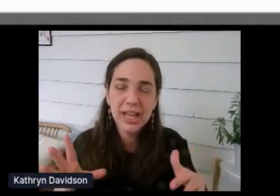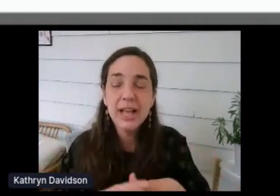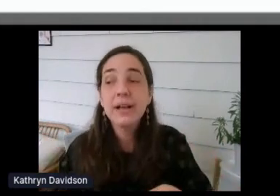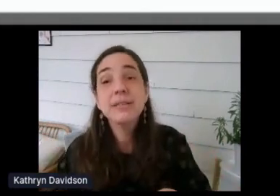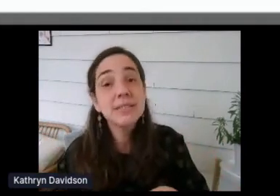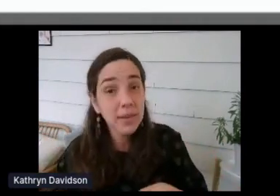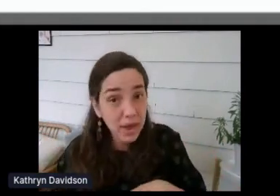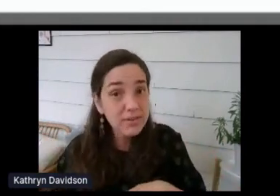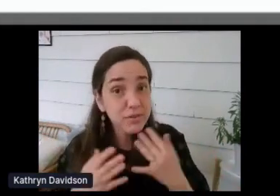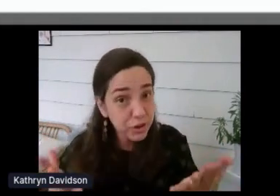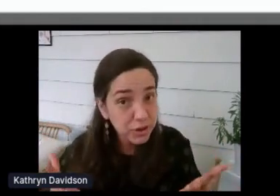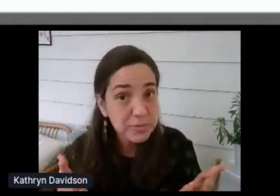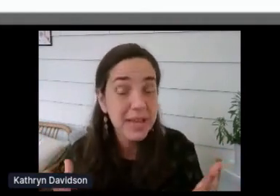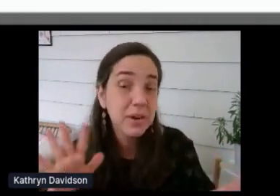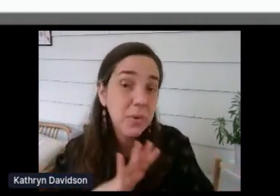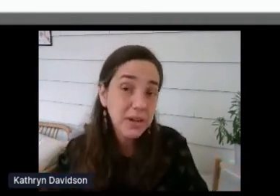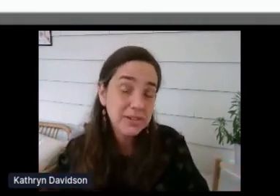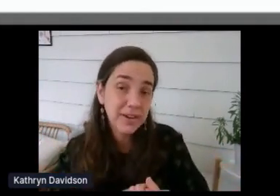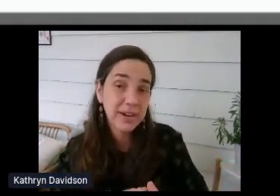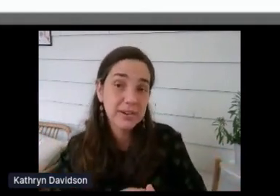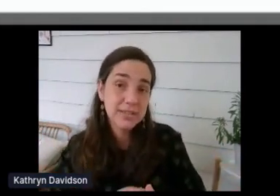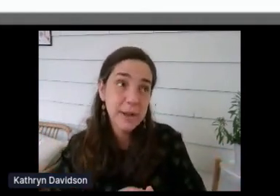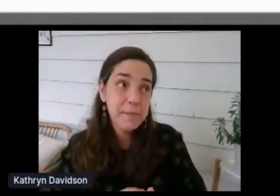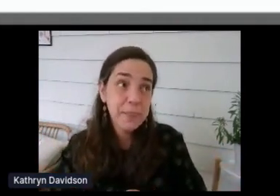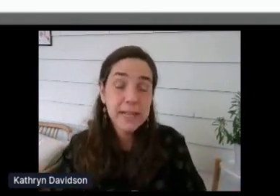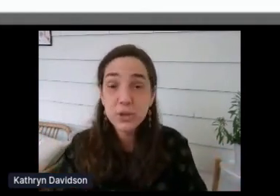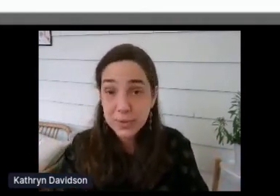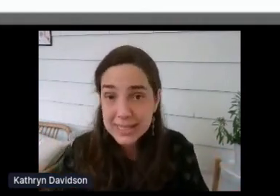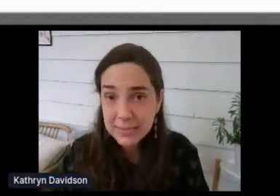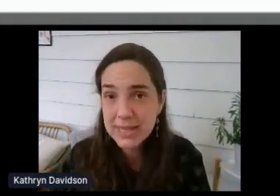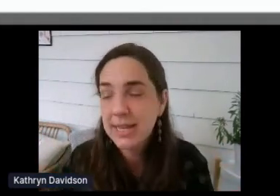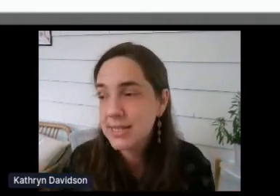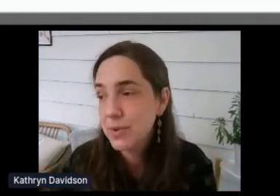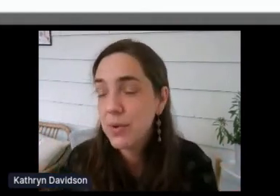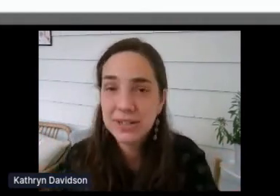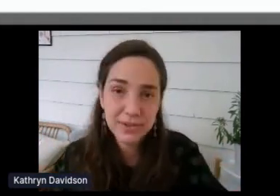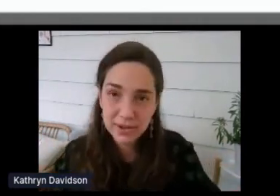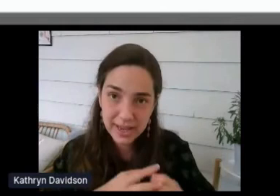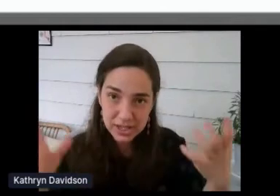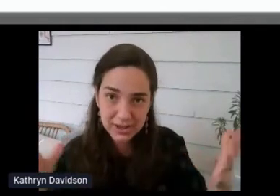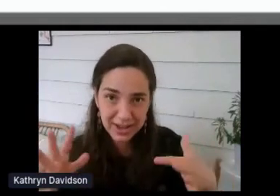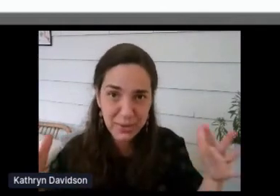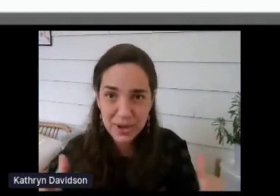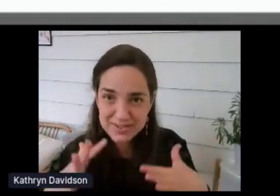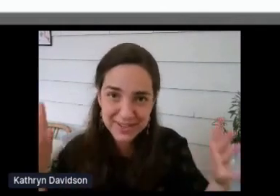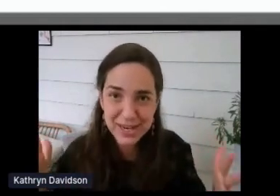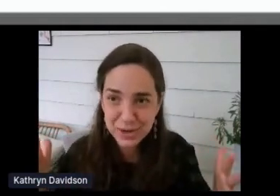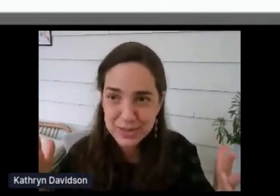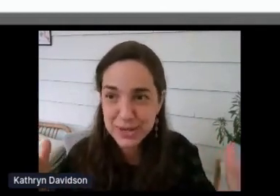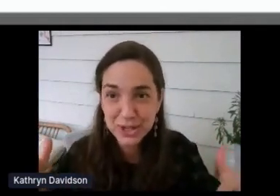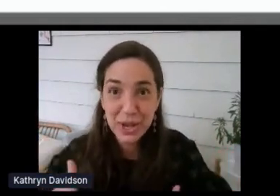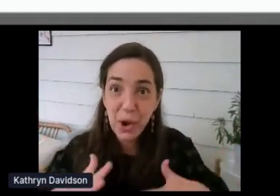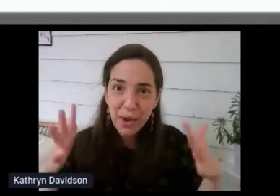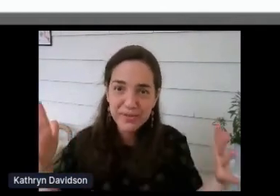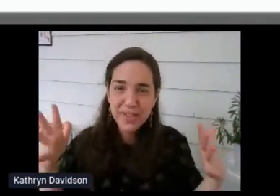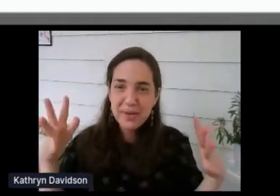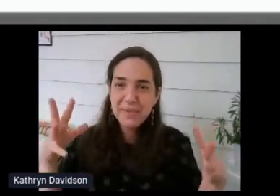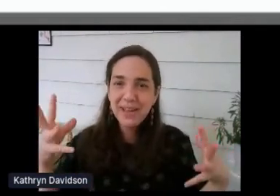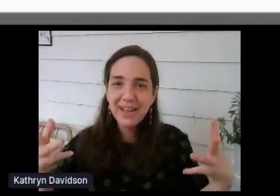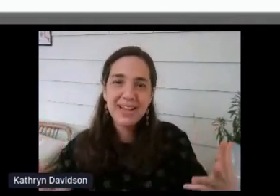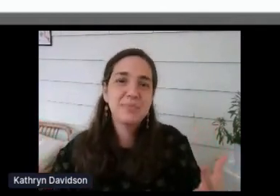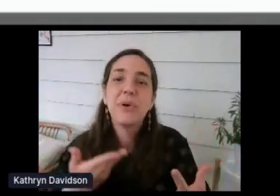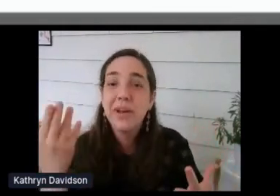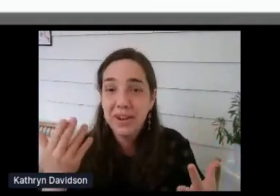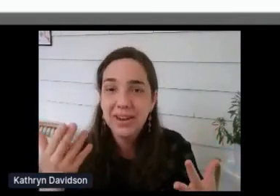like dog. So a lot of verbs and quantifiers, it's a reasonable thing. So a quantificational expression like all of